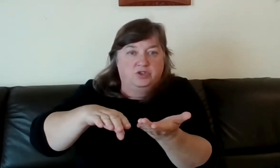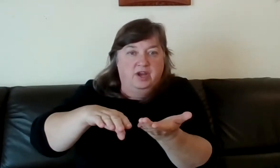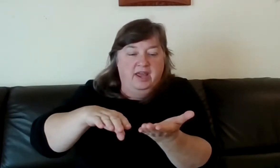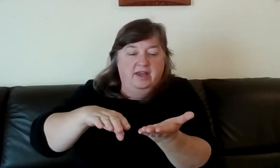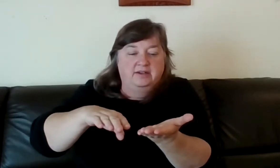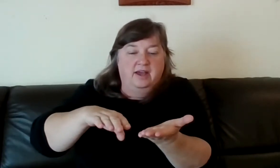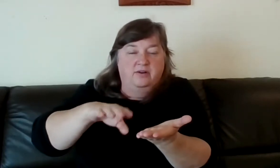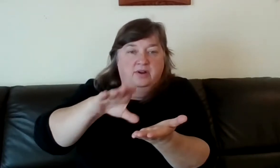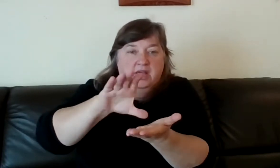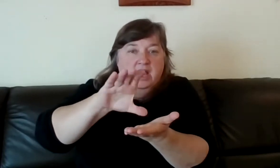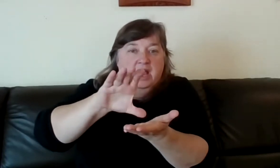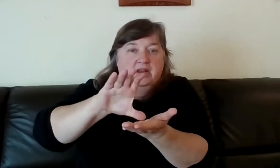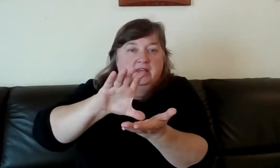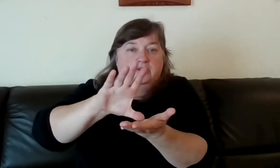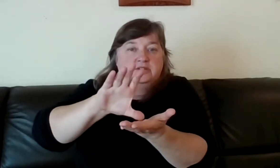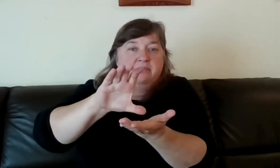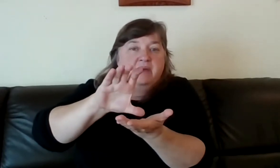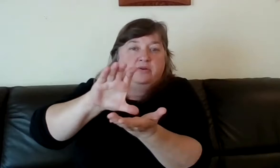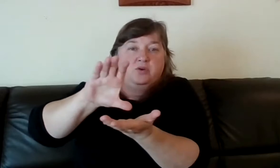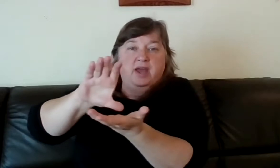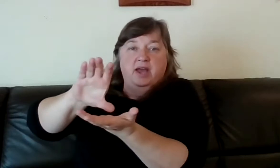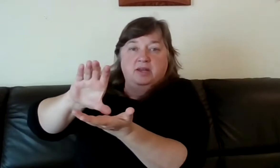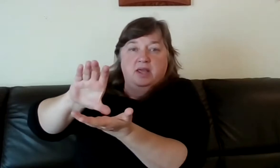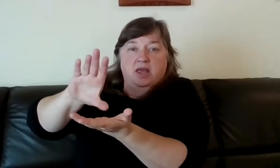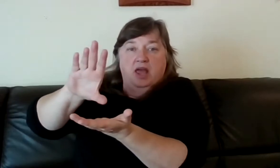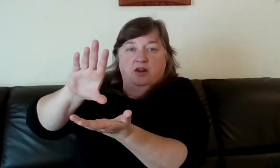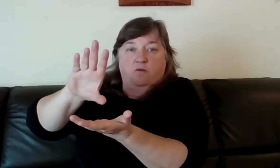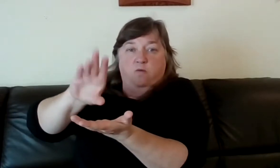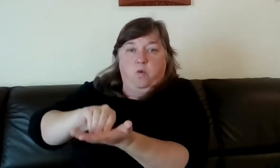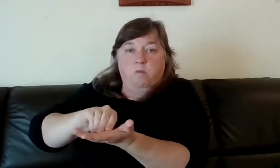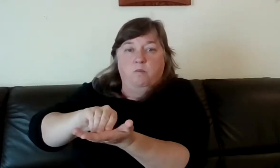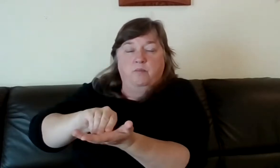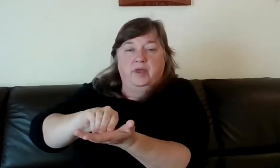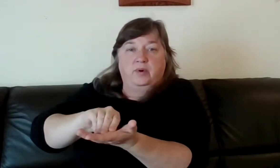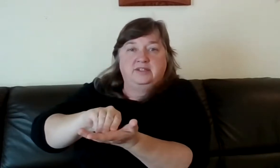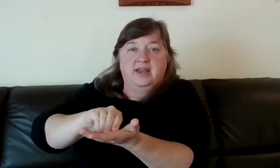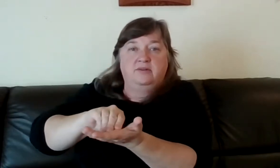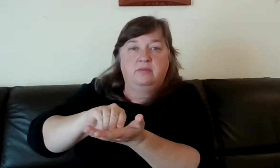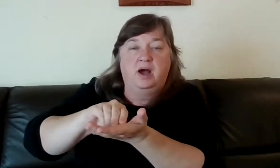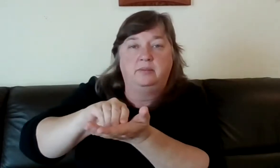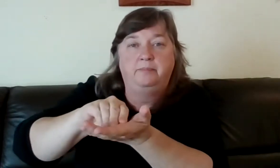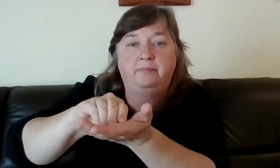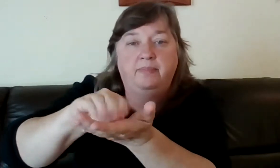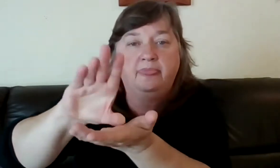your hand down, and here's the amount you had, and it went down to the bottom.